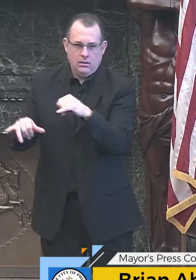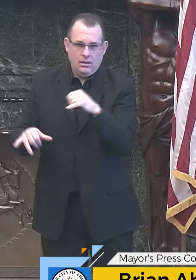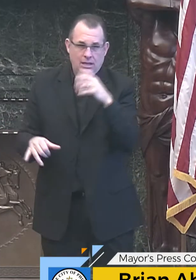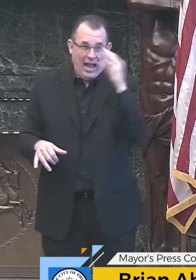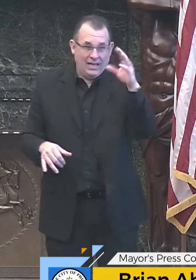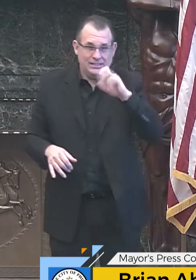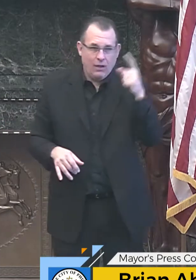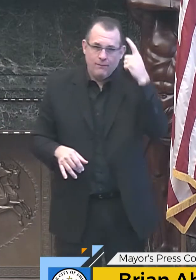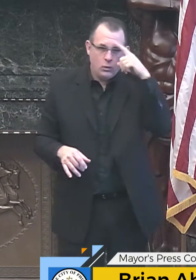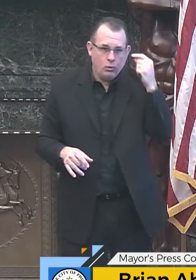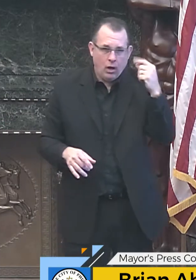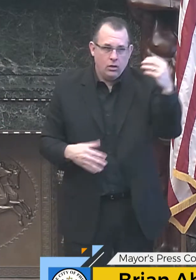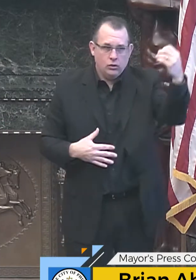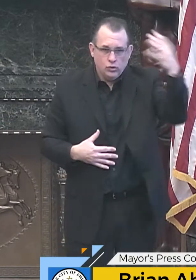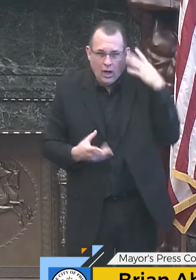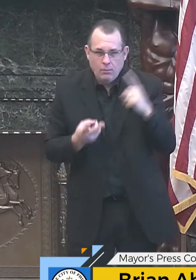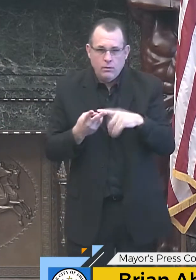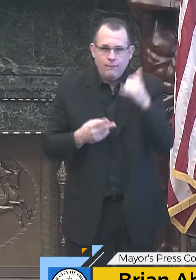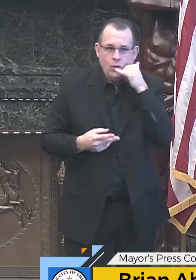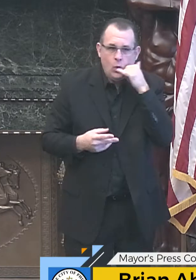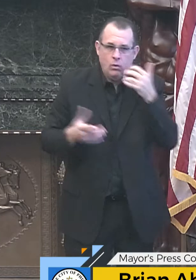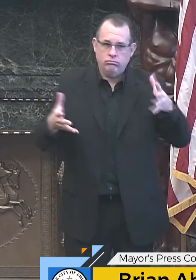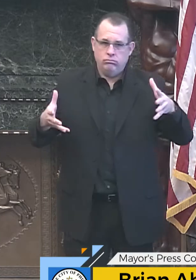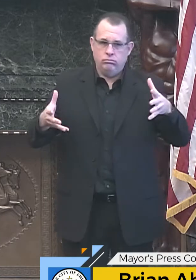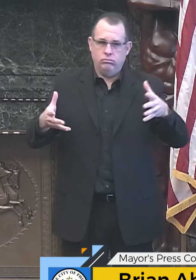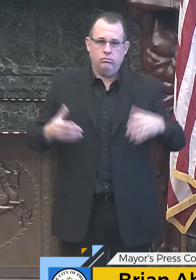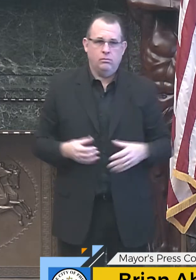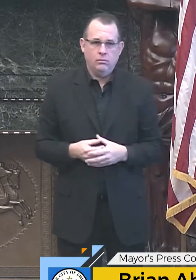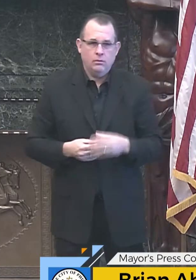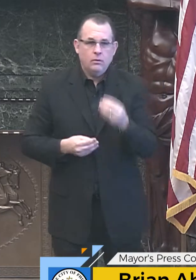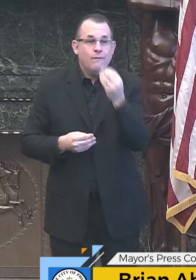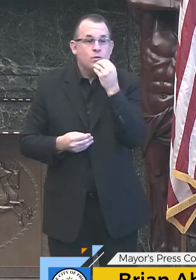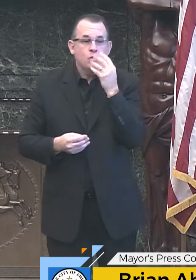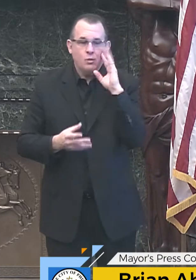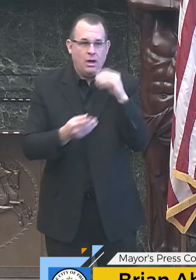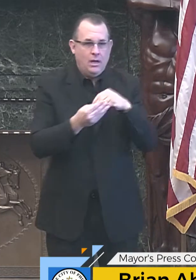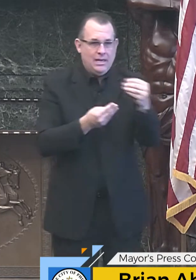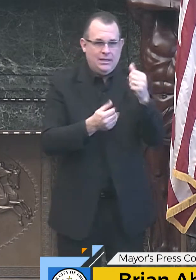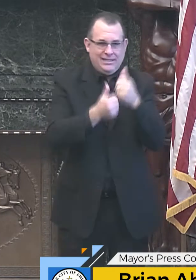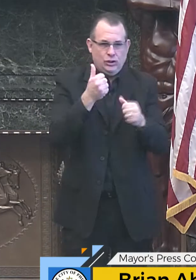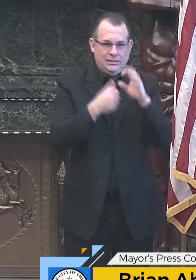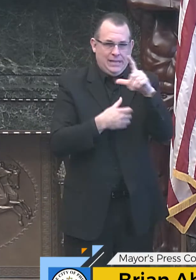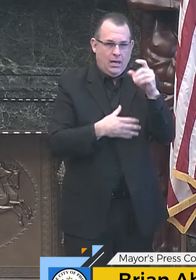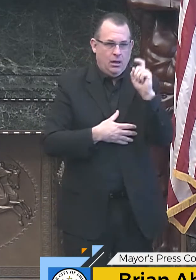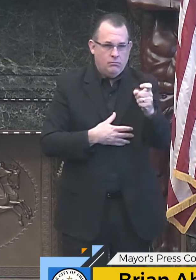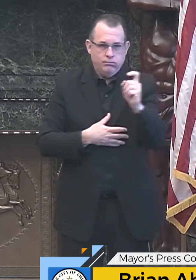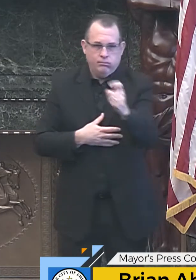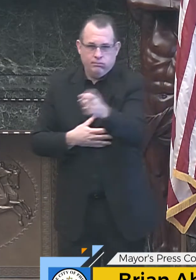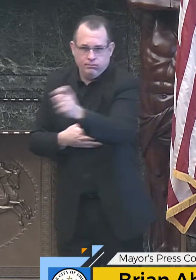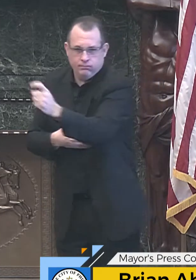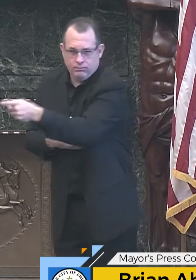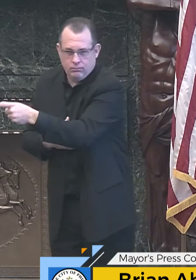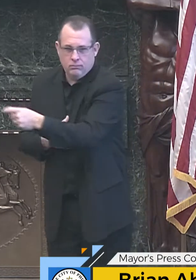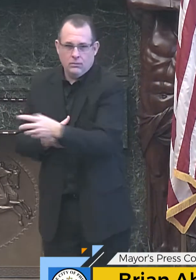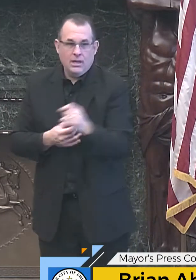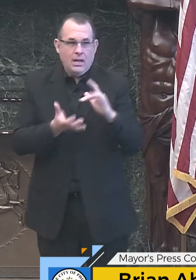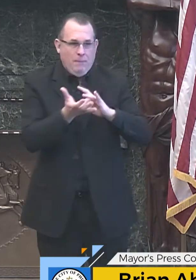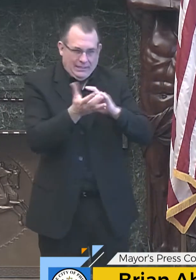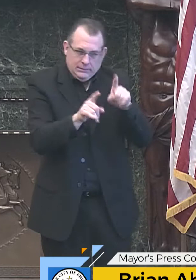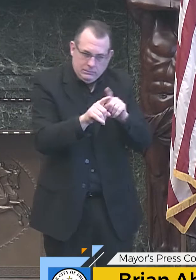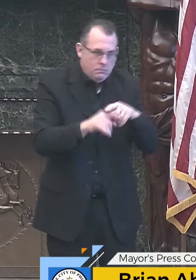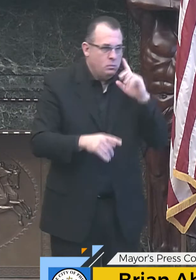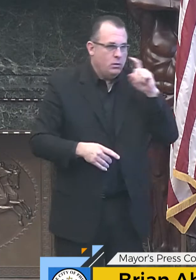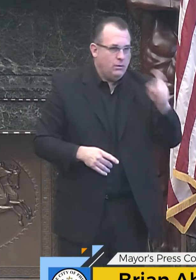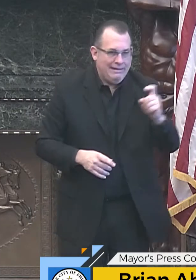phone calls. Food will be delivered cell to cell. Medication will also be delivered cell to cell. There will be